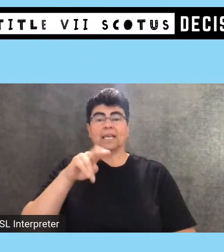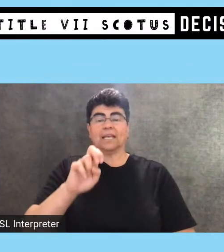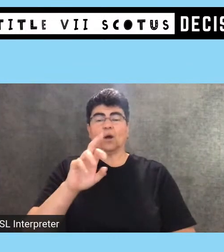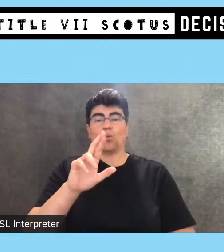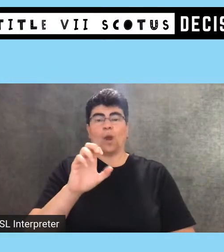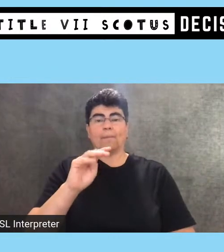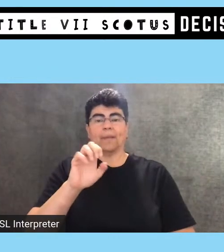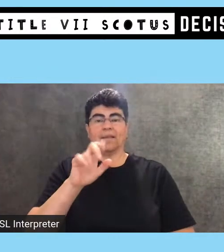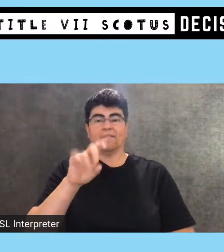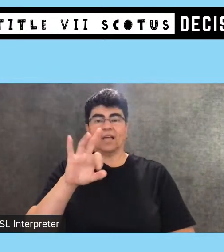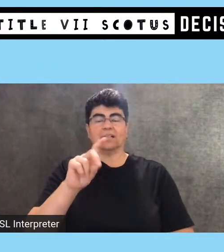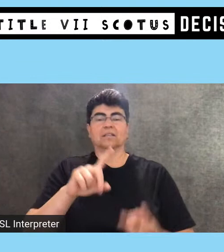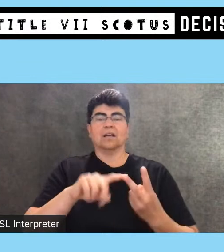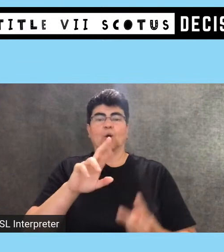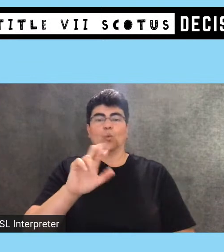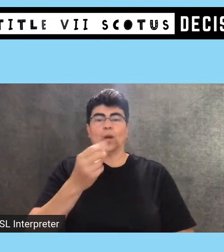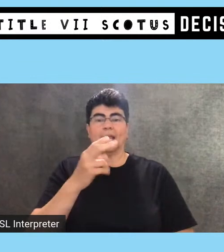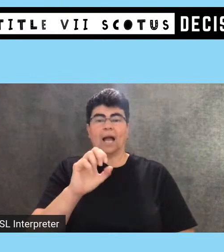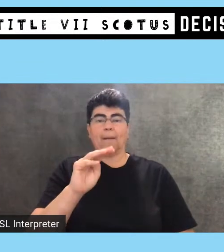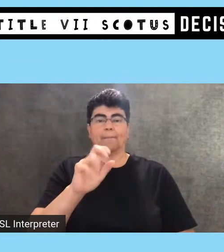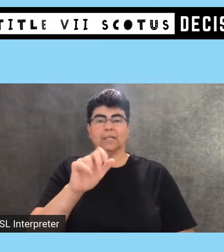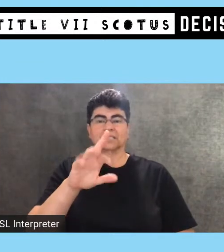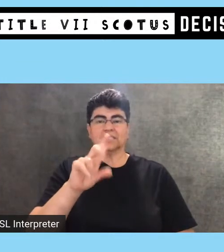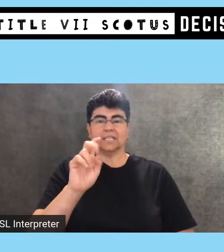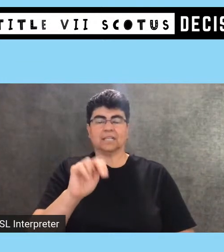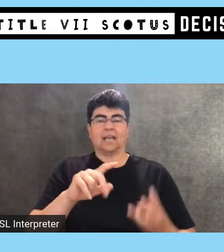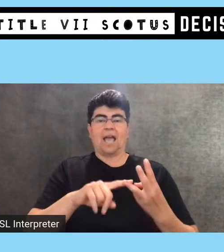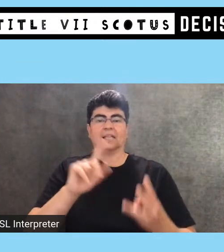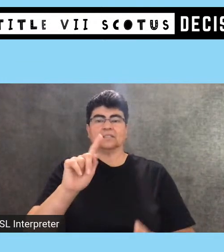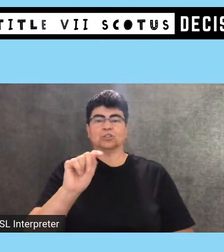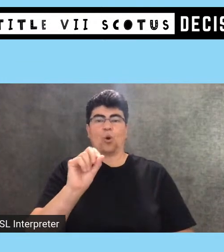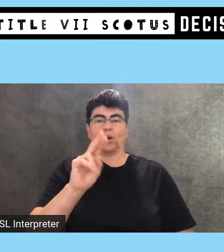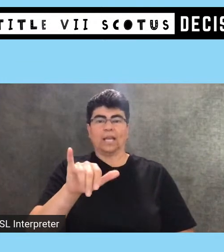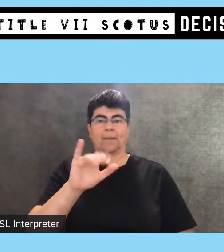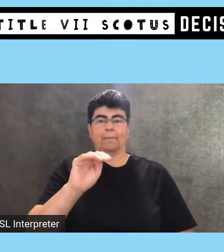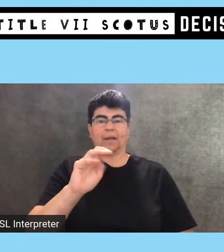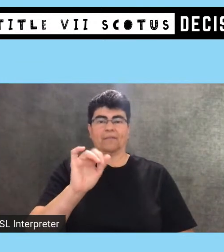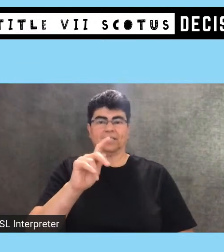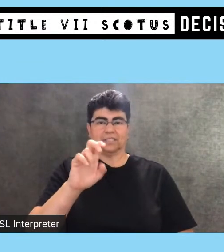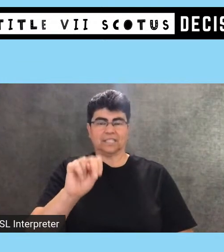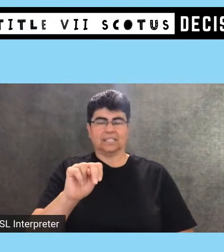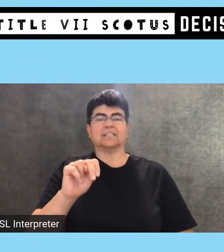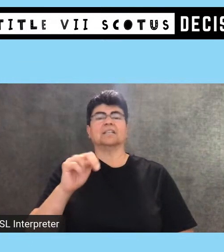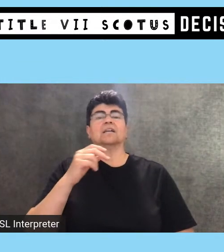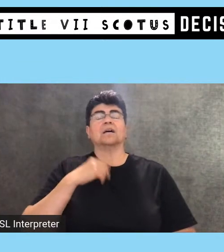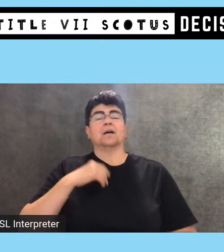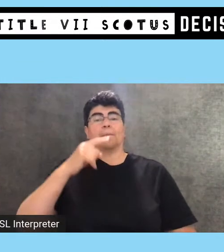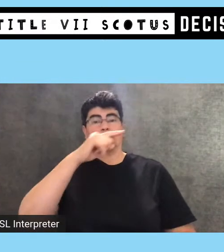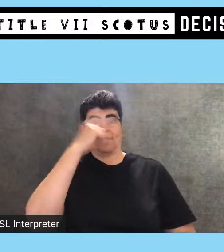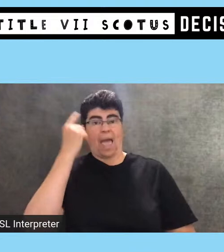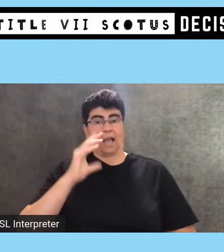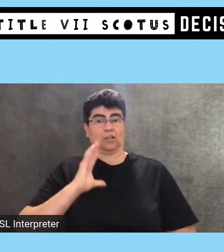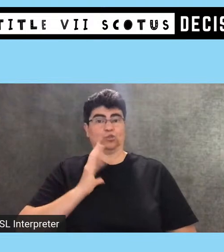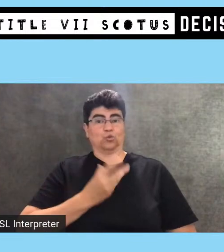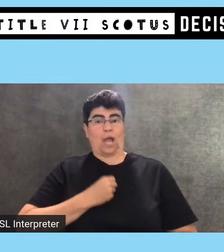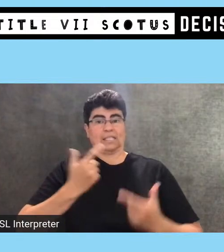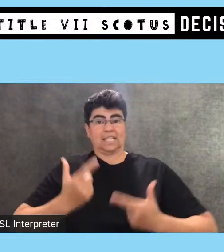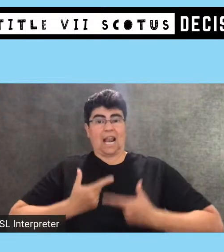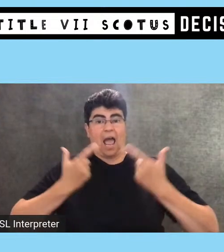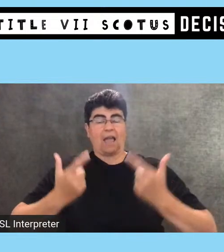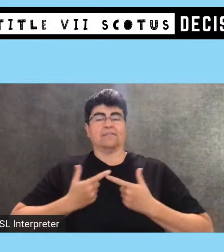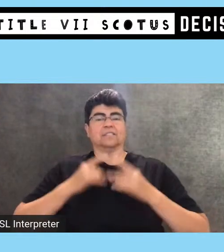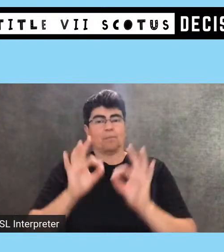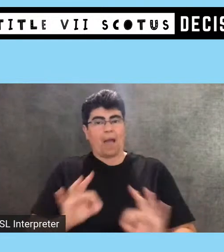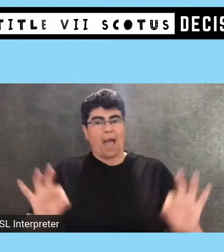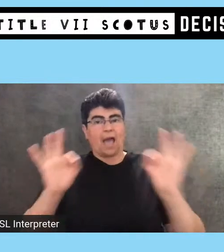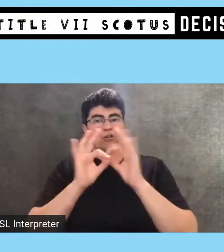Fells, Rhea Milton, and Tony McDade mattered. Black trans lives mattered. Black